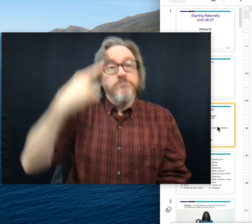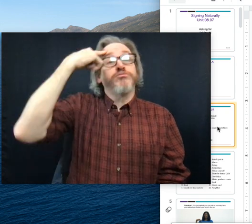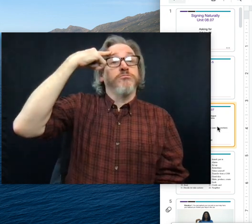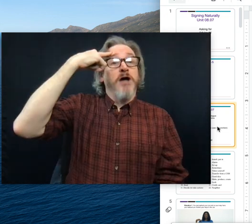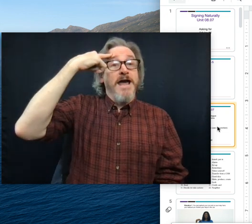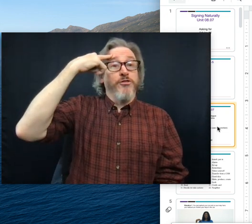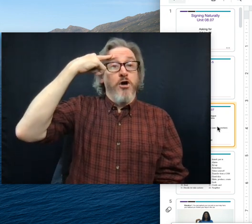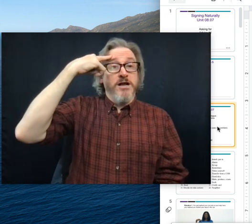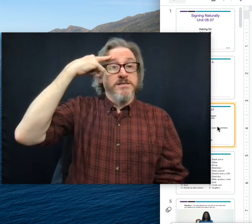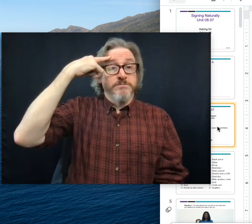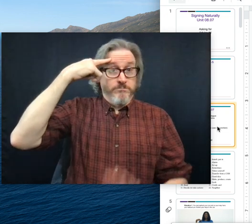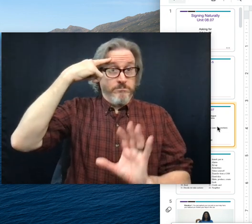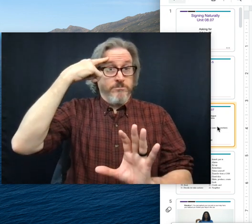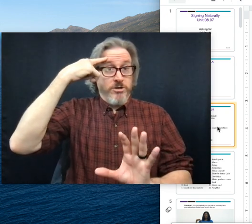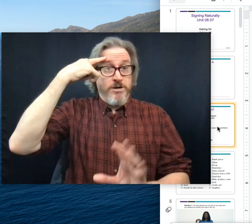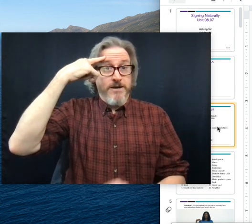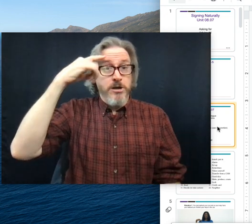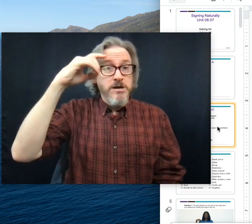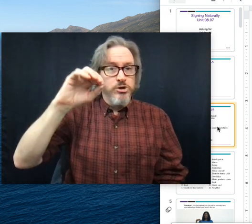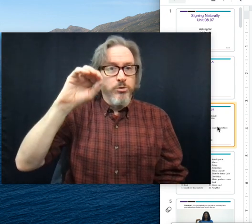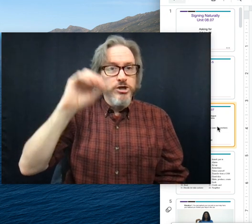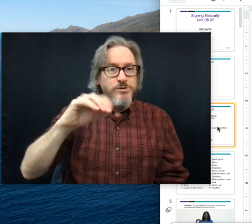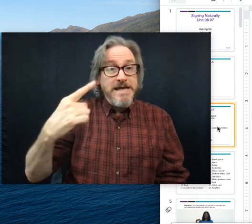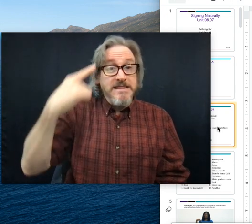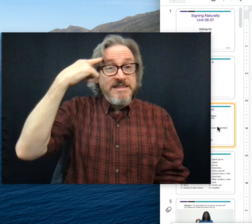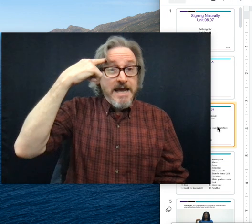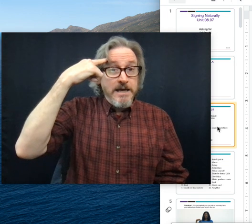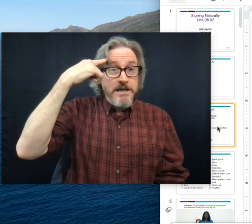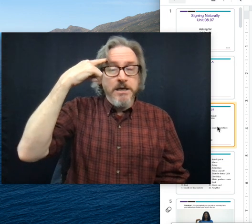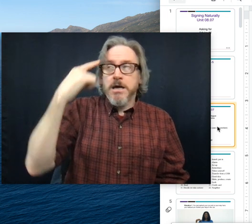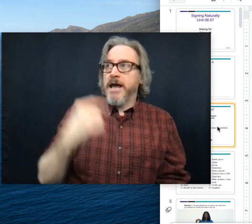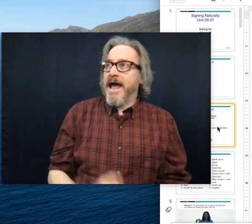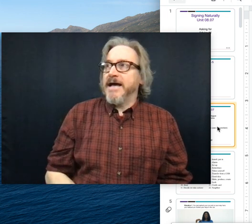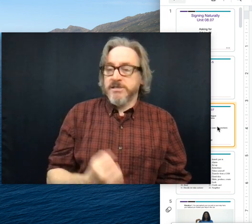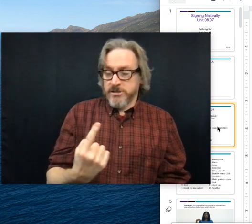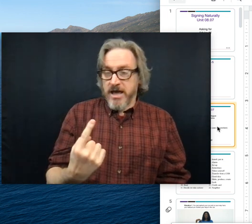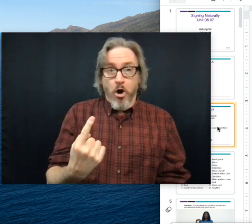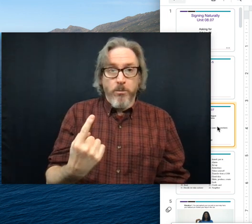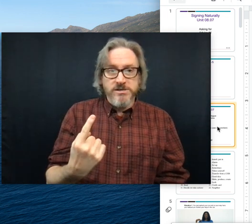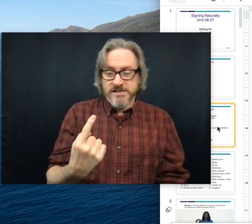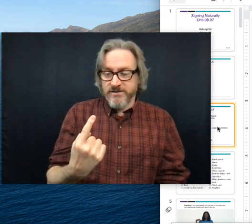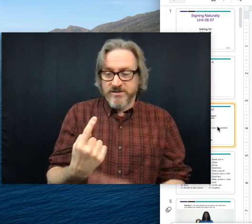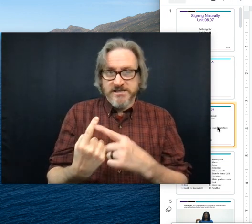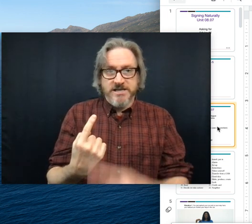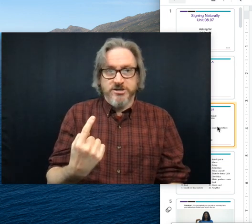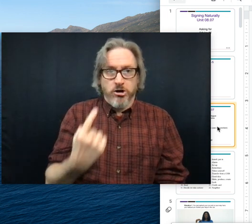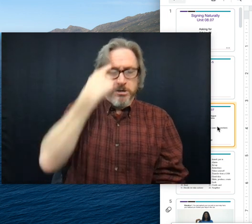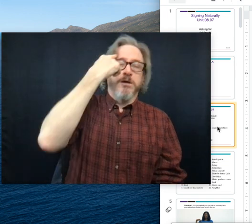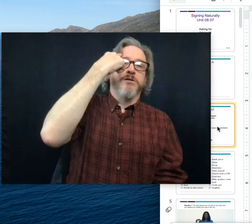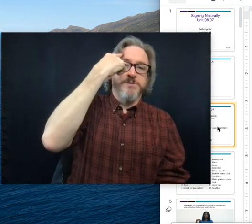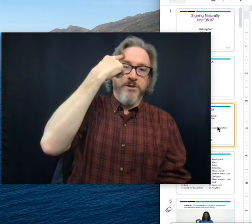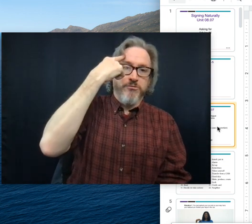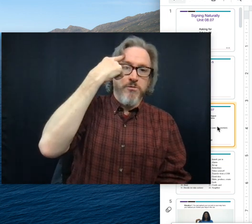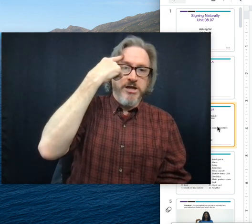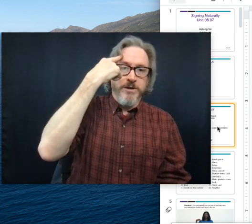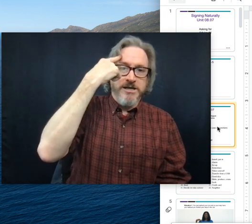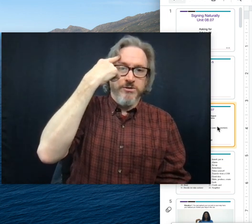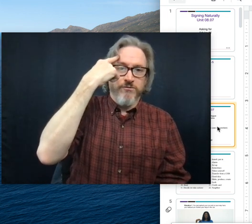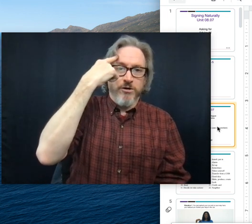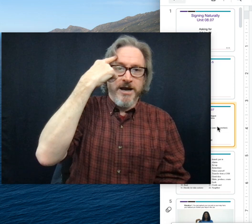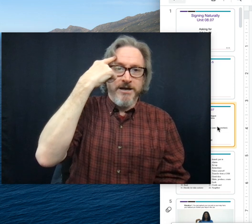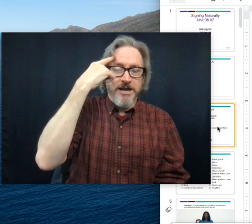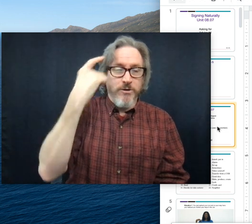Like, I had a thought. Okay. So we're using think as almost as if this is a dart that's been thrown at you